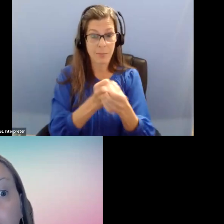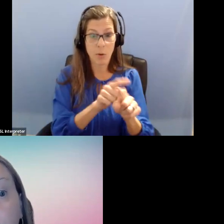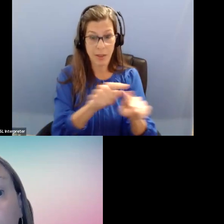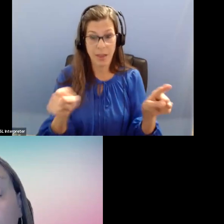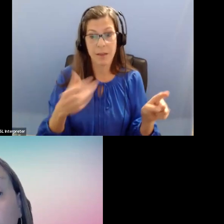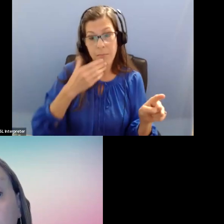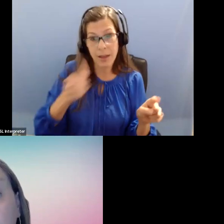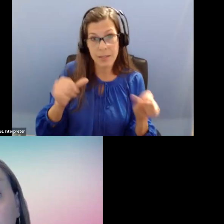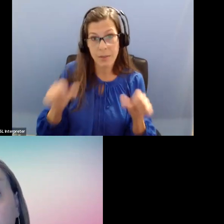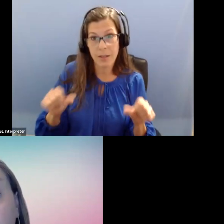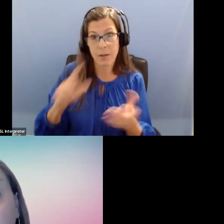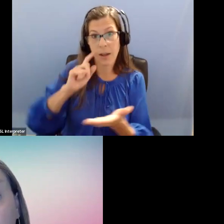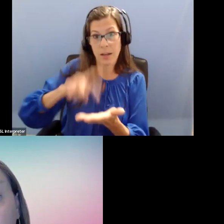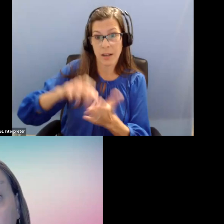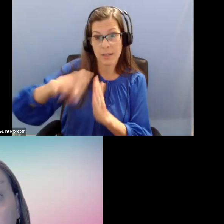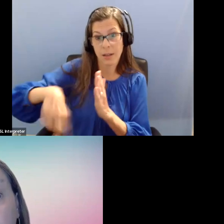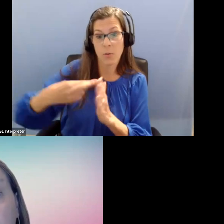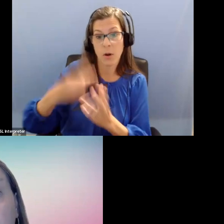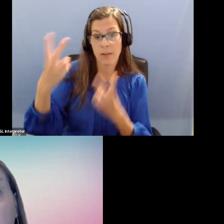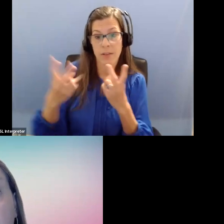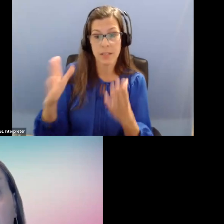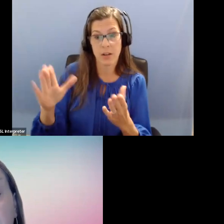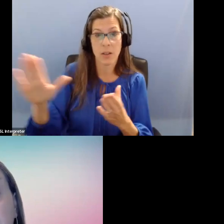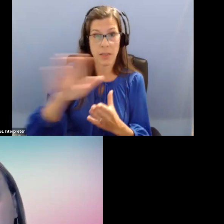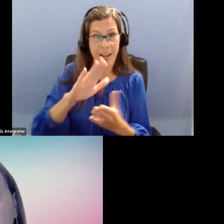we recognize our role as visitors in their communities.